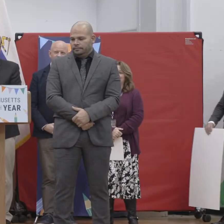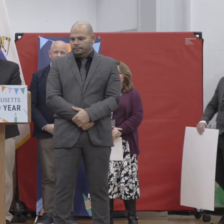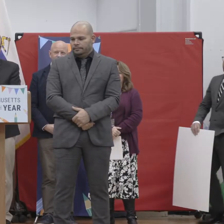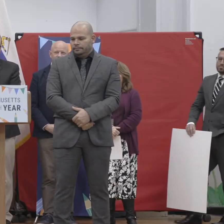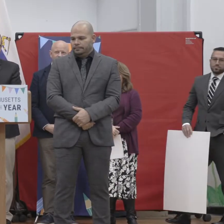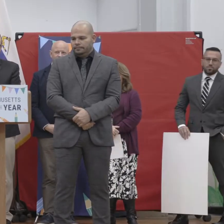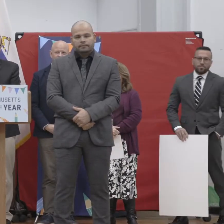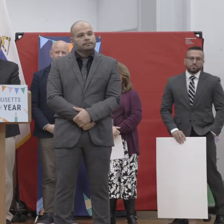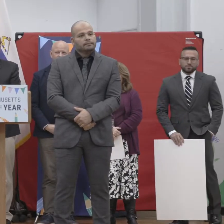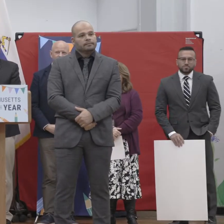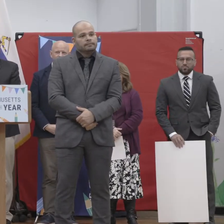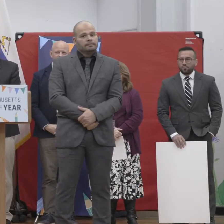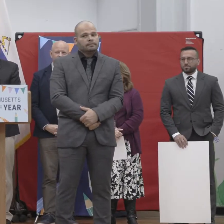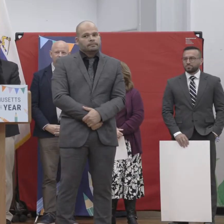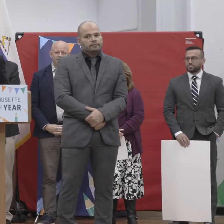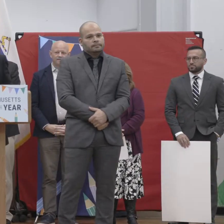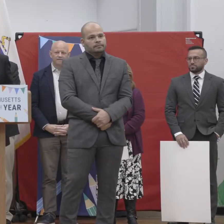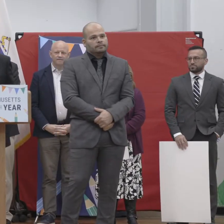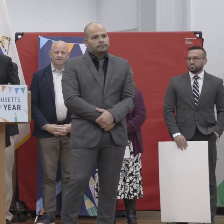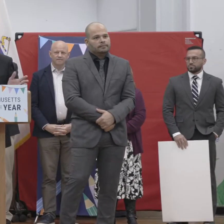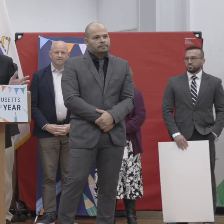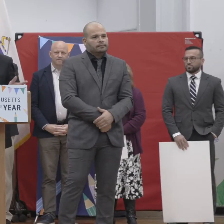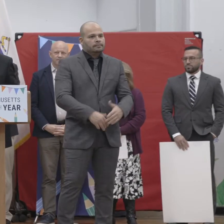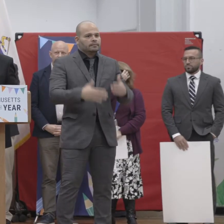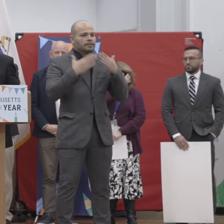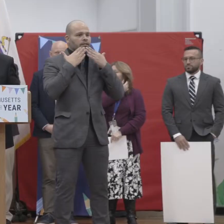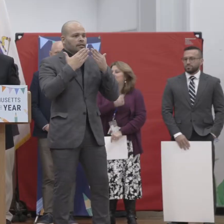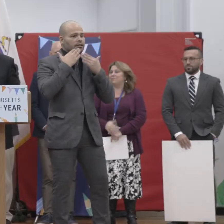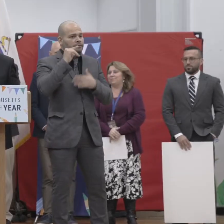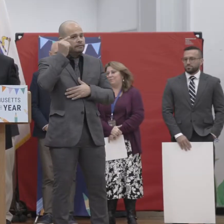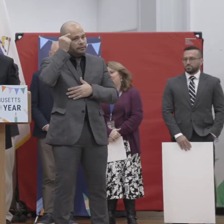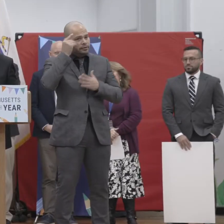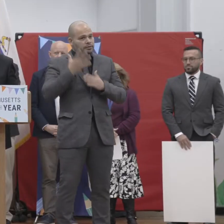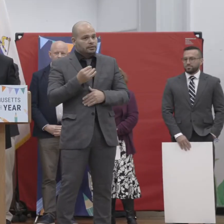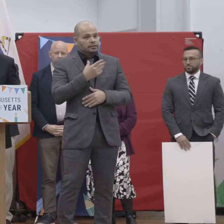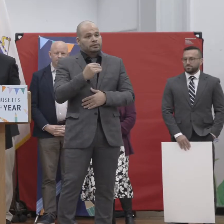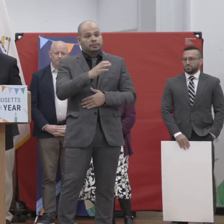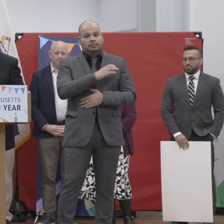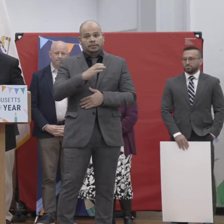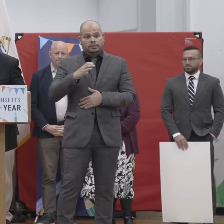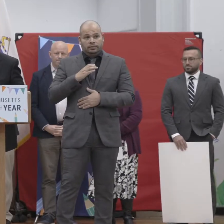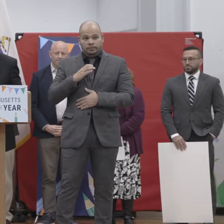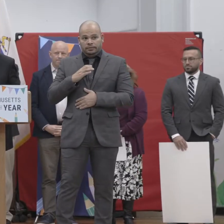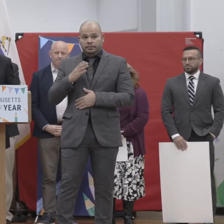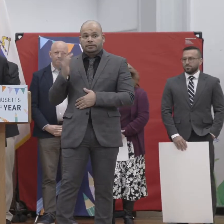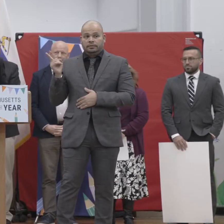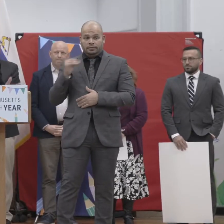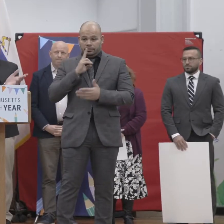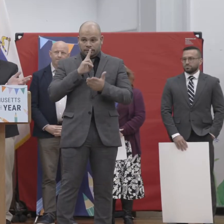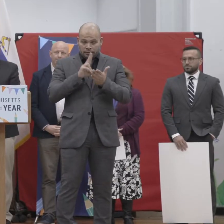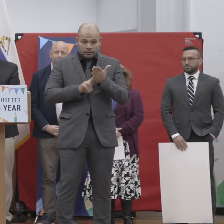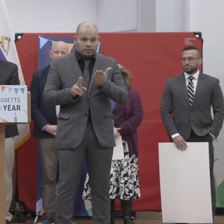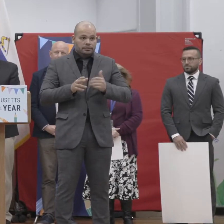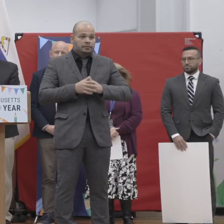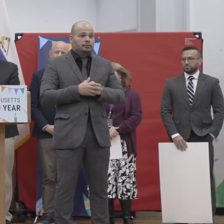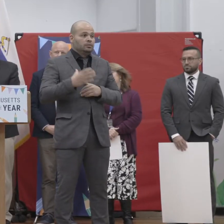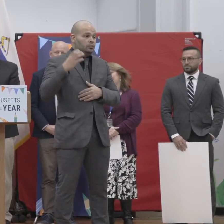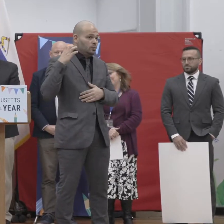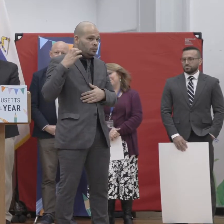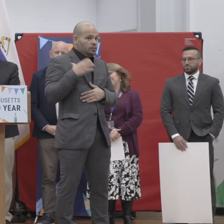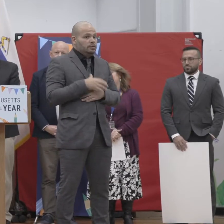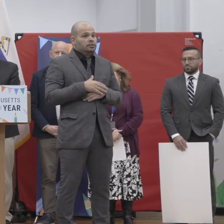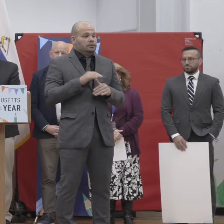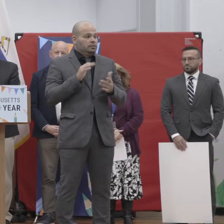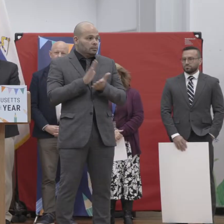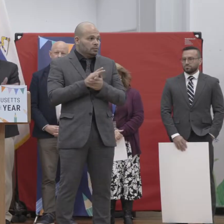Thank you very much, Superintendent, and thanks to the Governor, the Commissioner, the Secretary, and the Chair. It takes a team and it takes a village